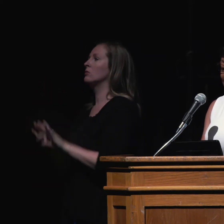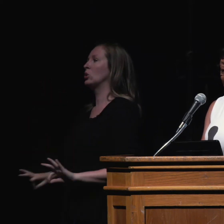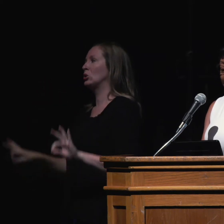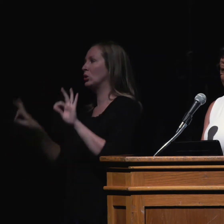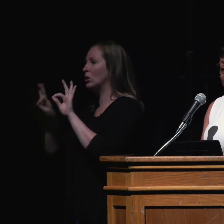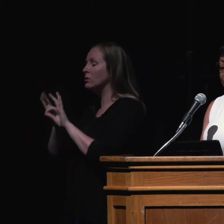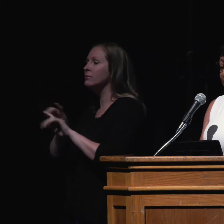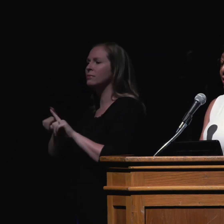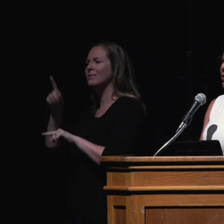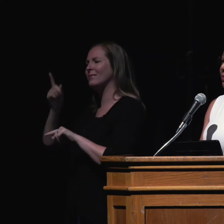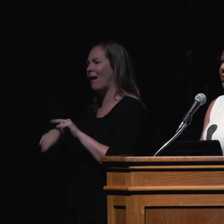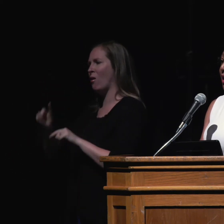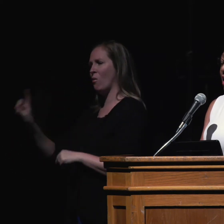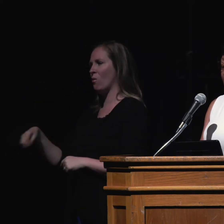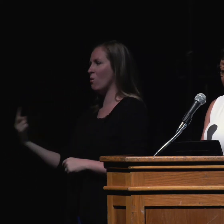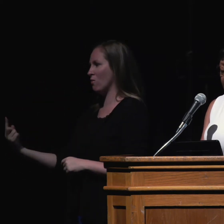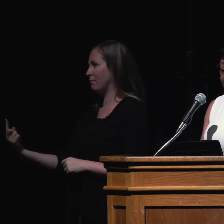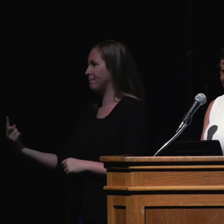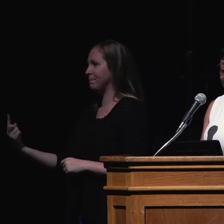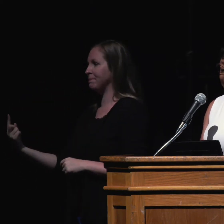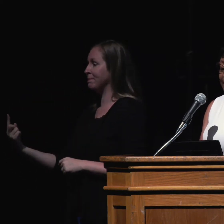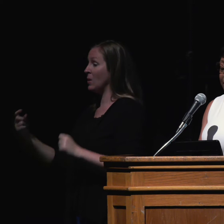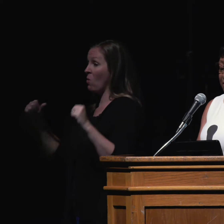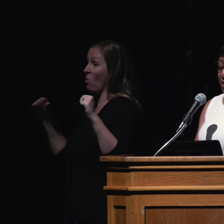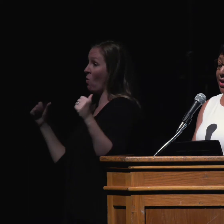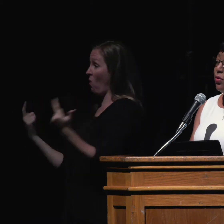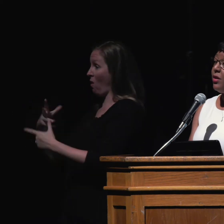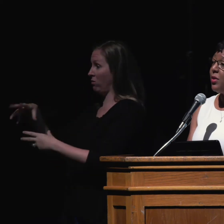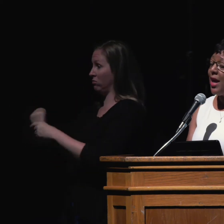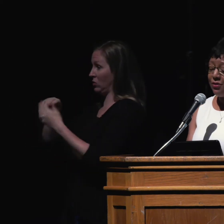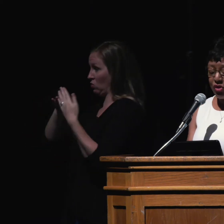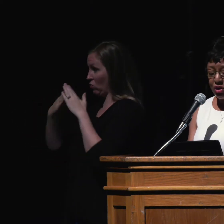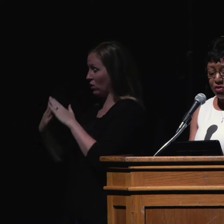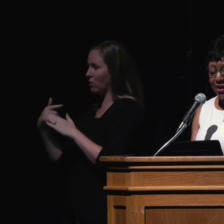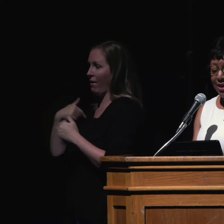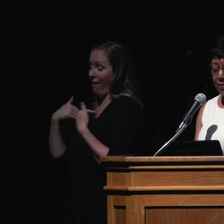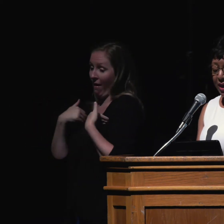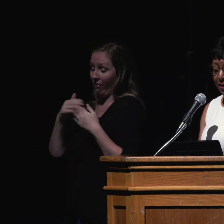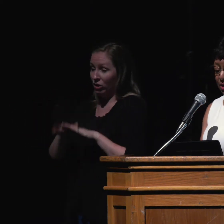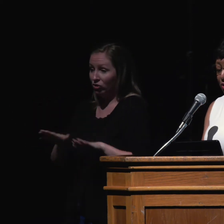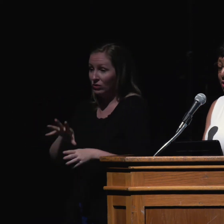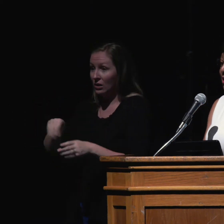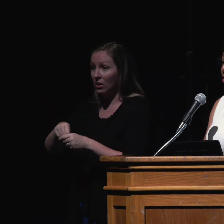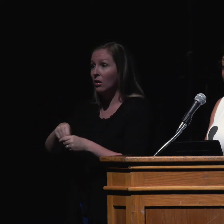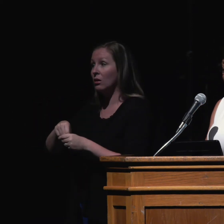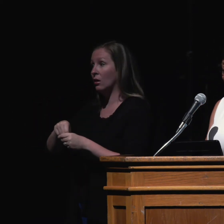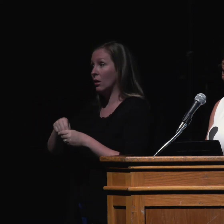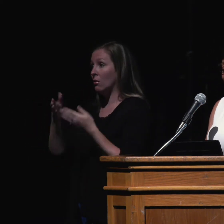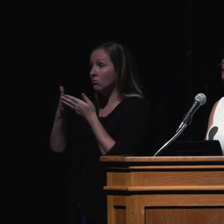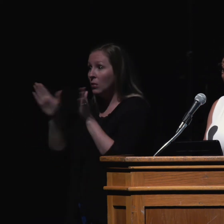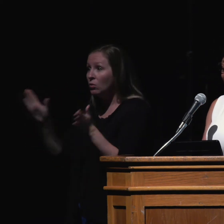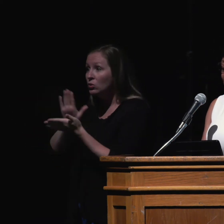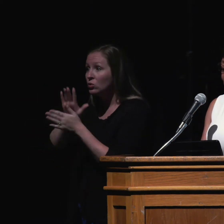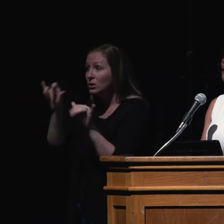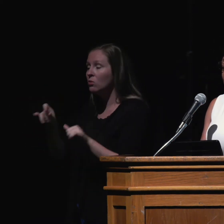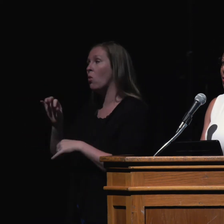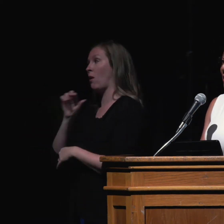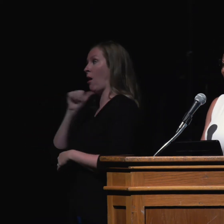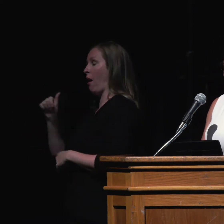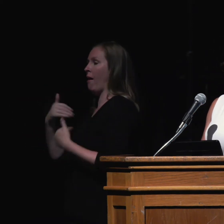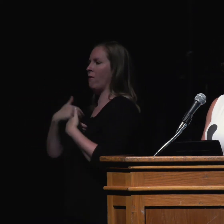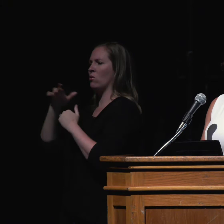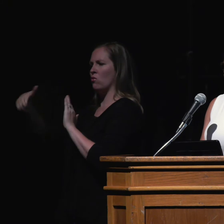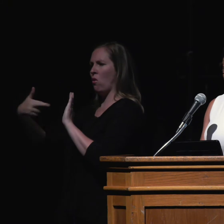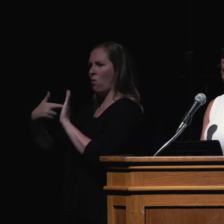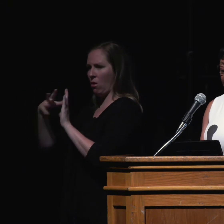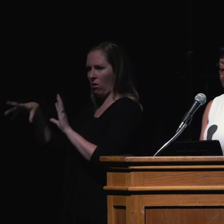you cannot do it alone. All of us in this community, whether we have children in the public school system or not, have a role to